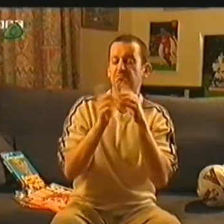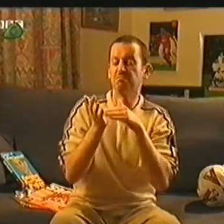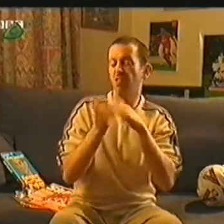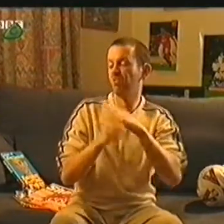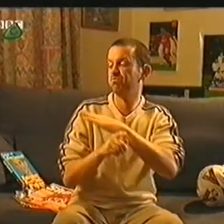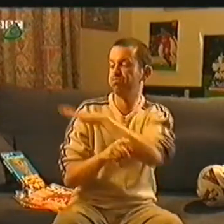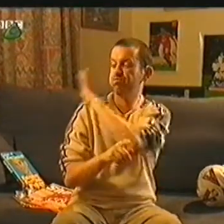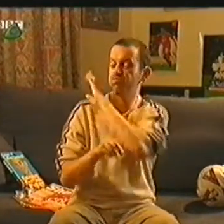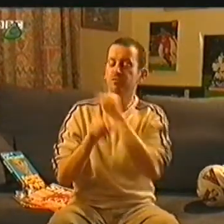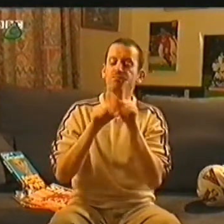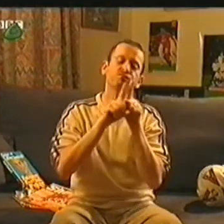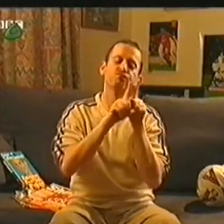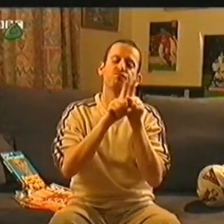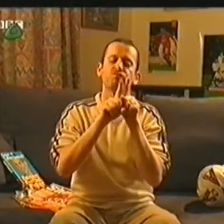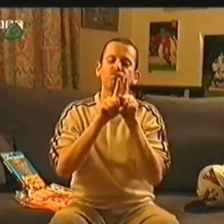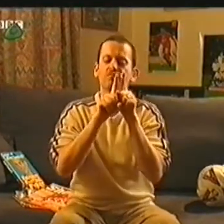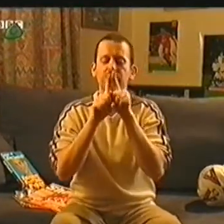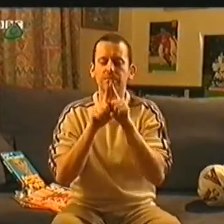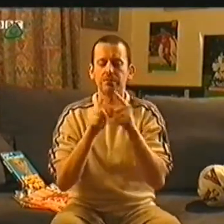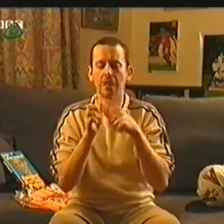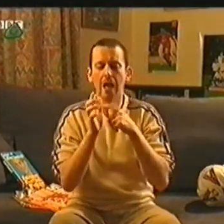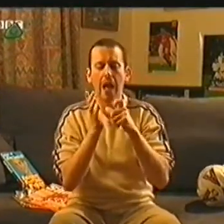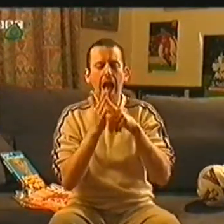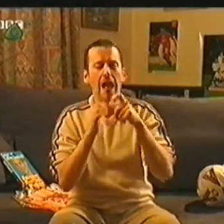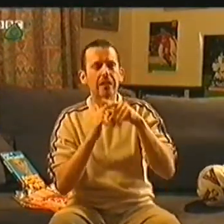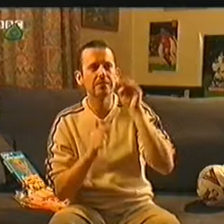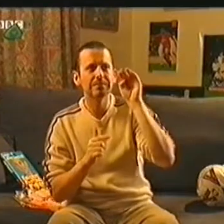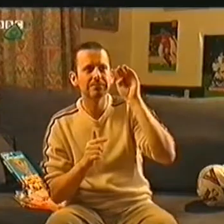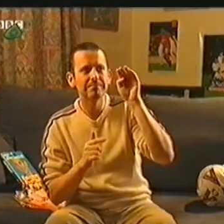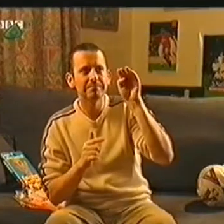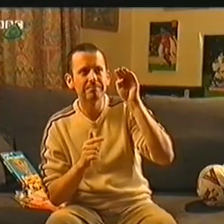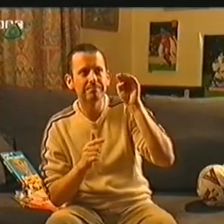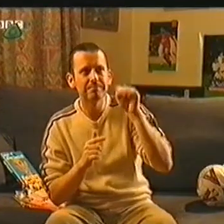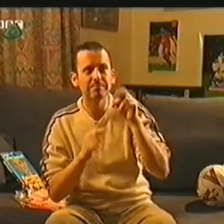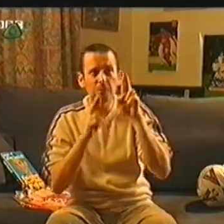"We're going to win tonight," said Josh to Alice as they walked into the playground.